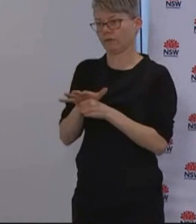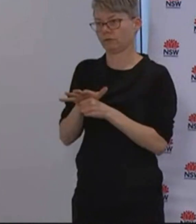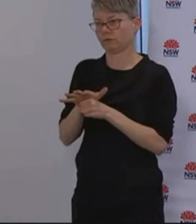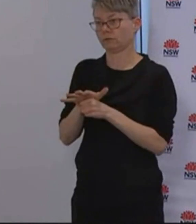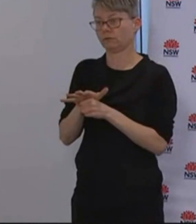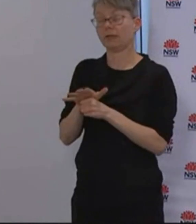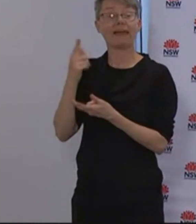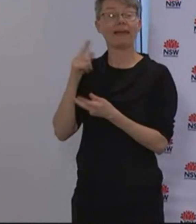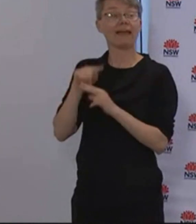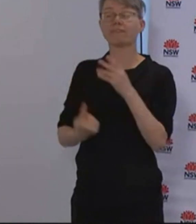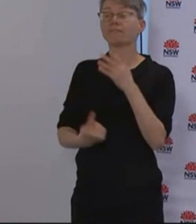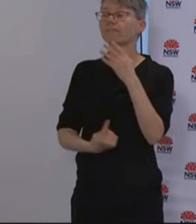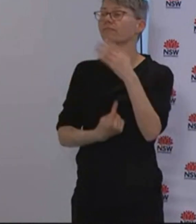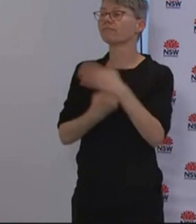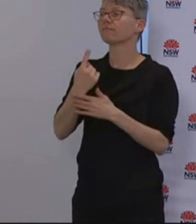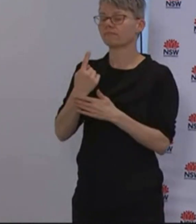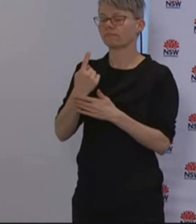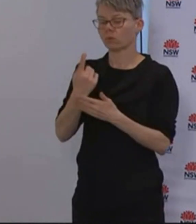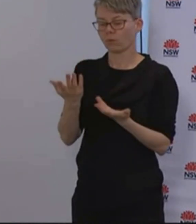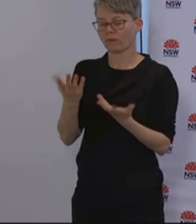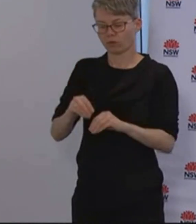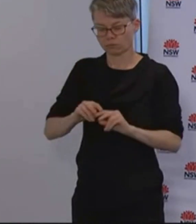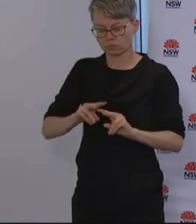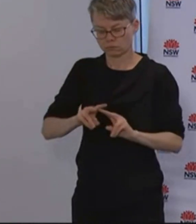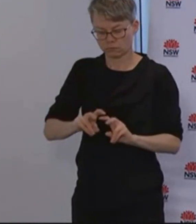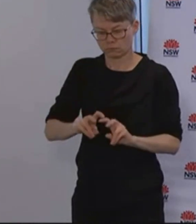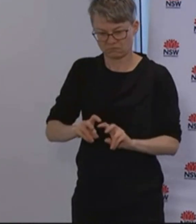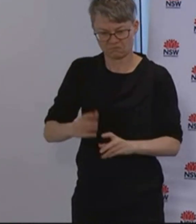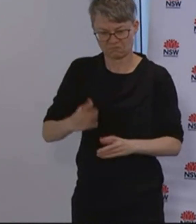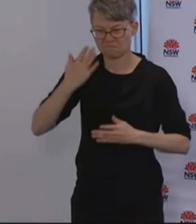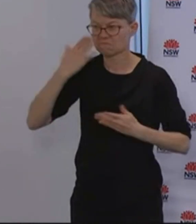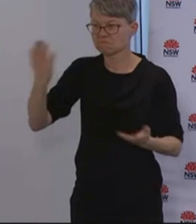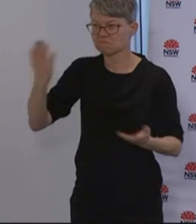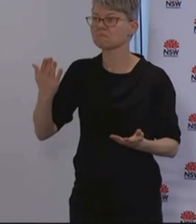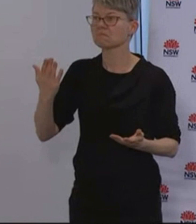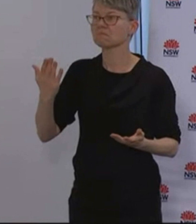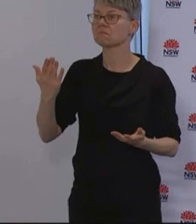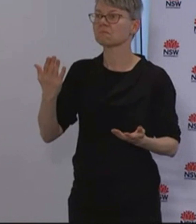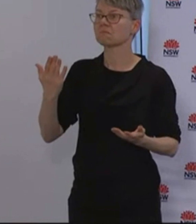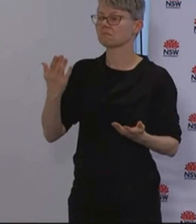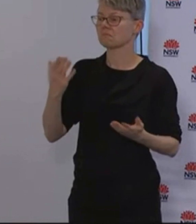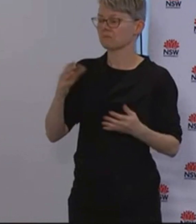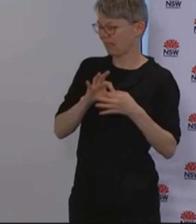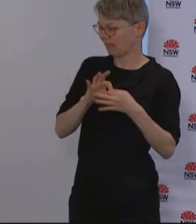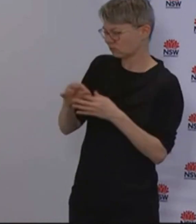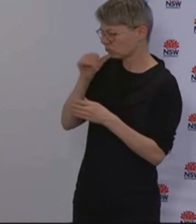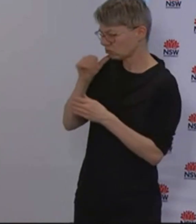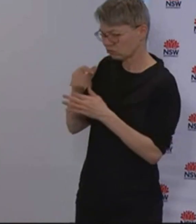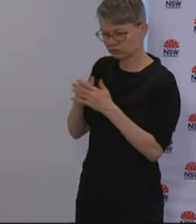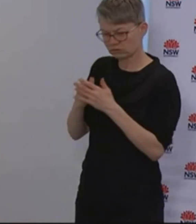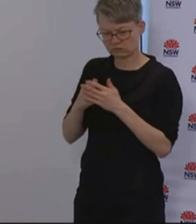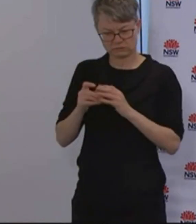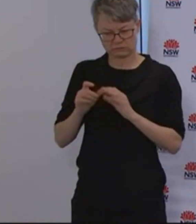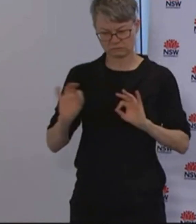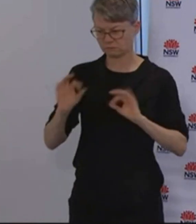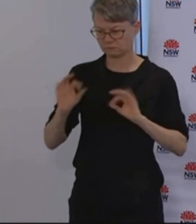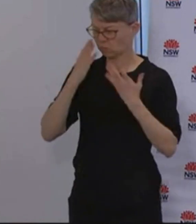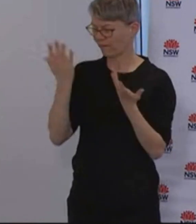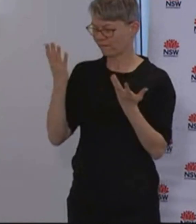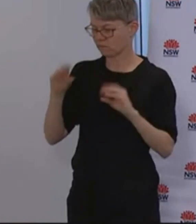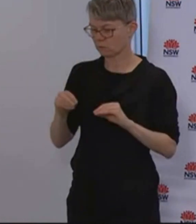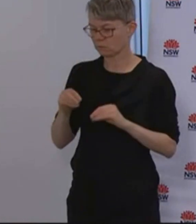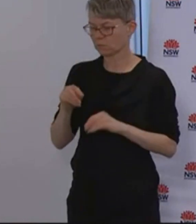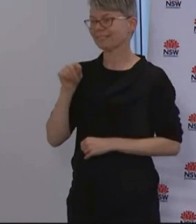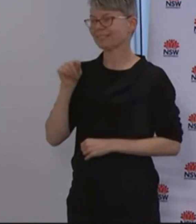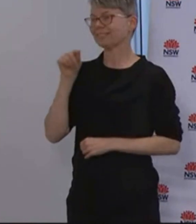are not linked to the either known cases or the Crossroads, attendance on those days, then obviously